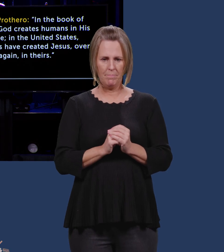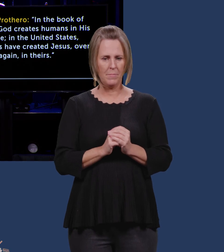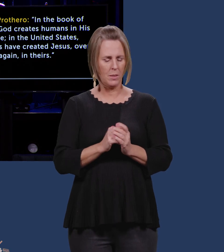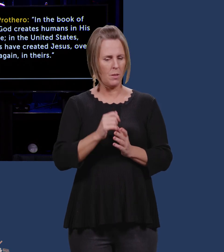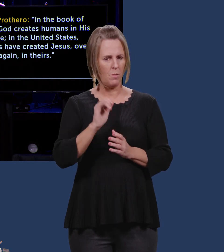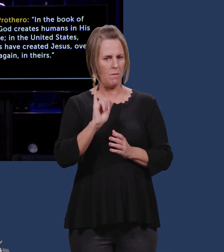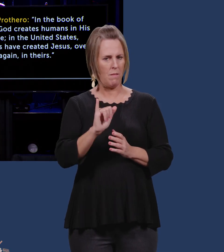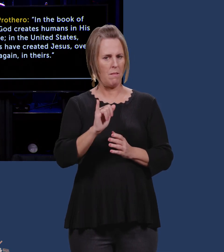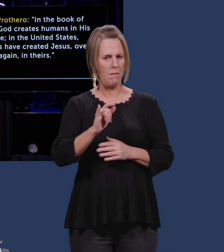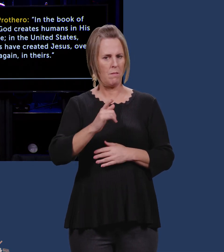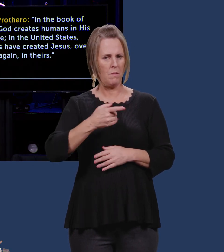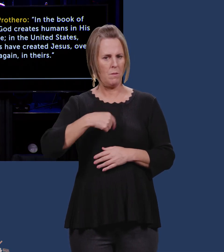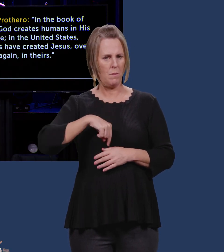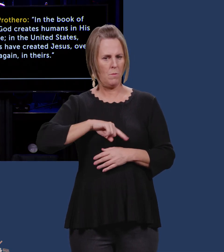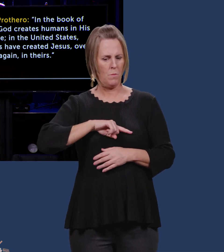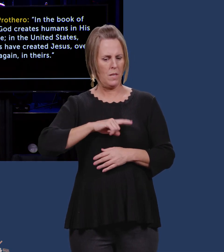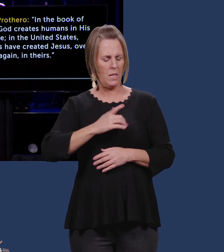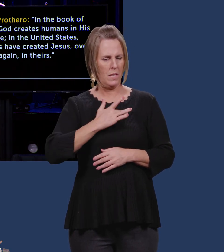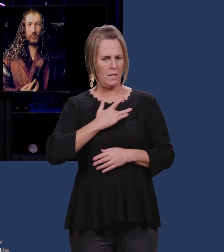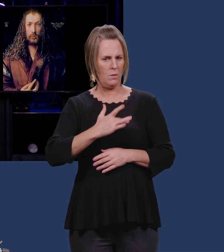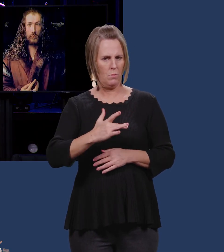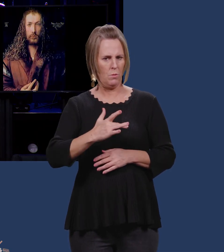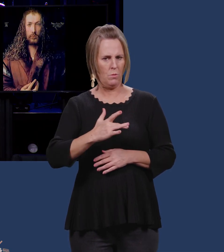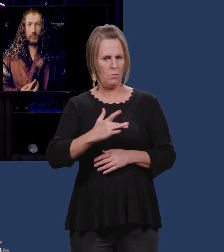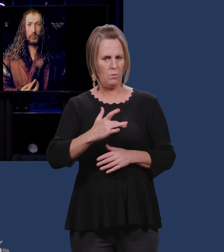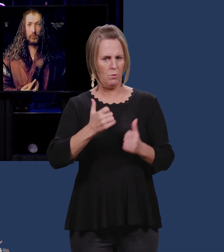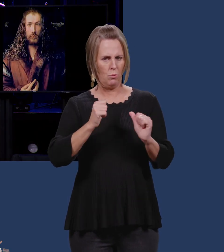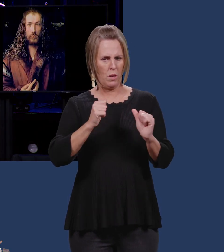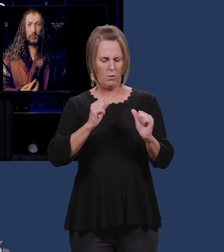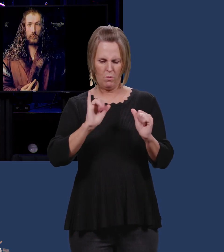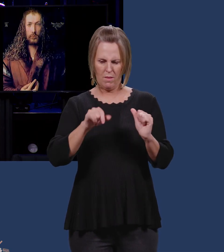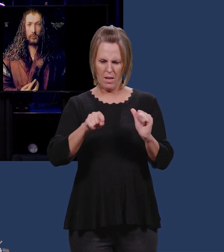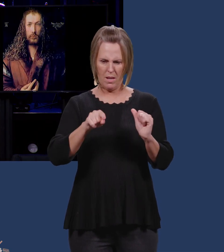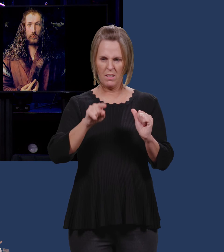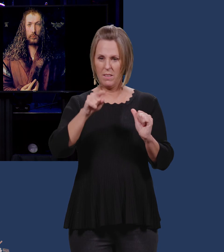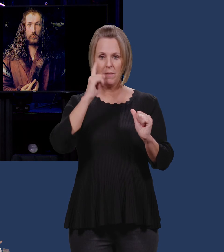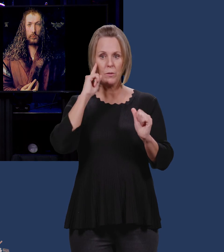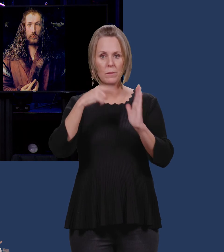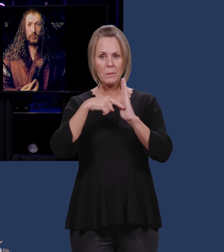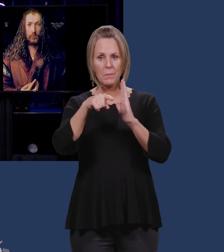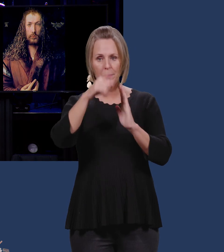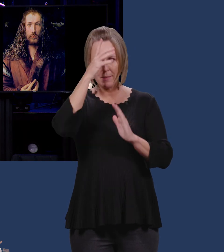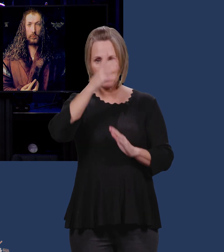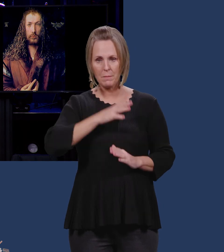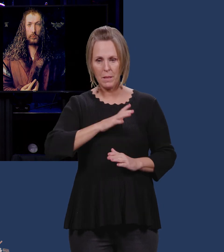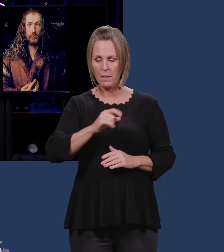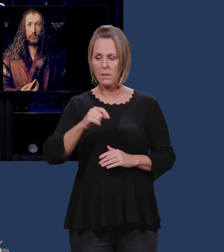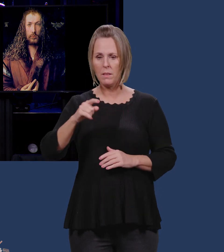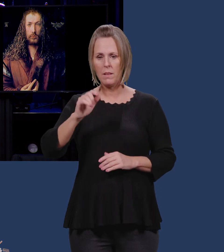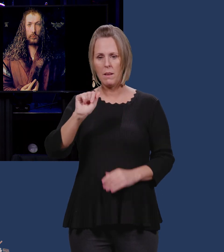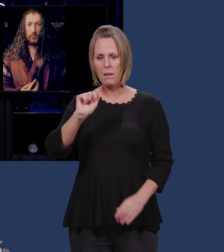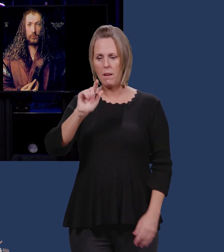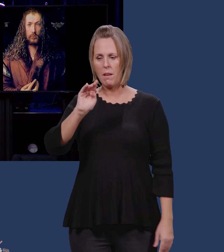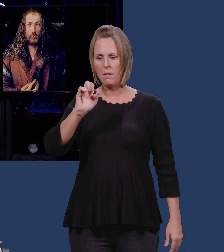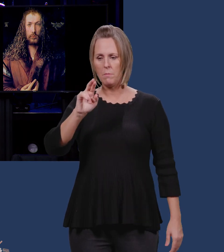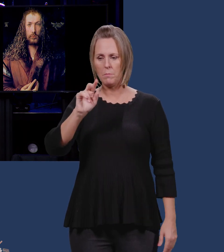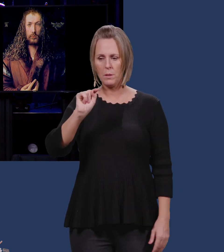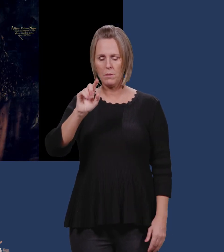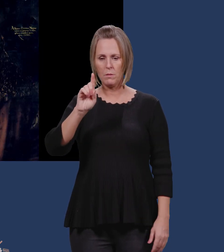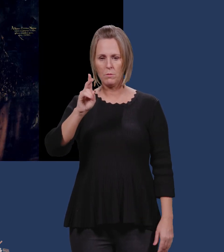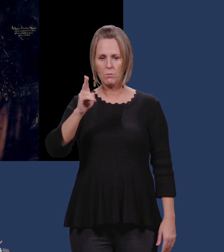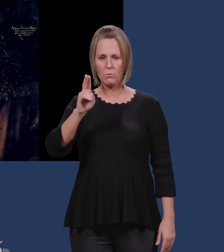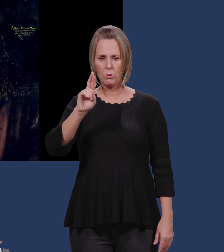century German artist, he paints a picture of his face and Jesus' face blended